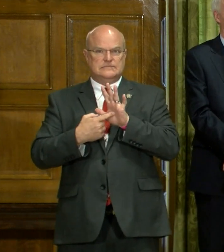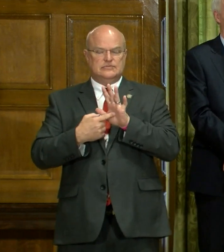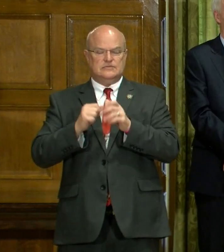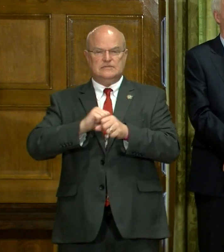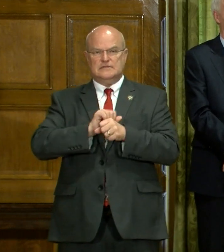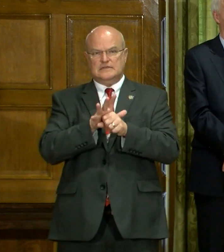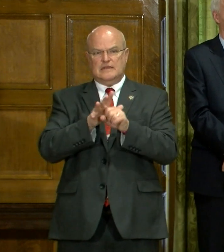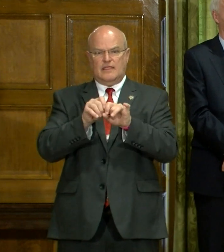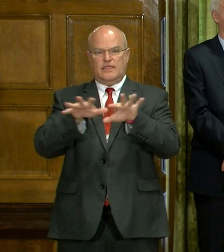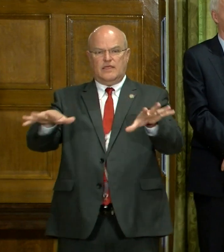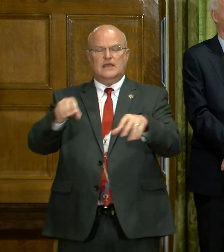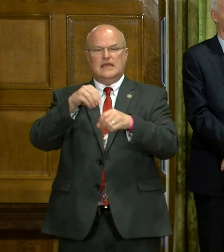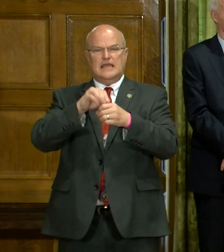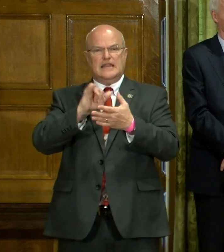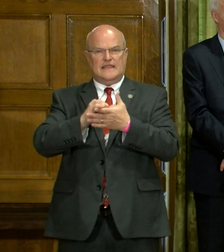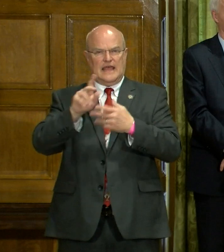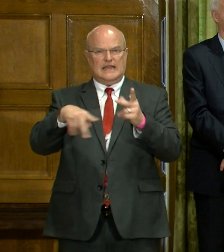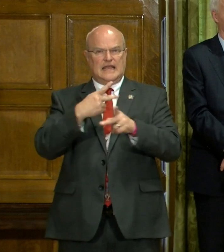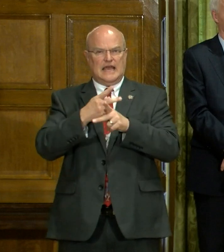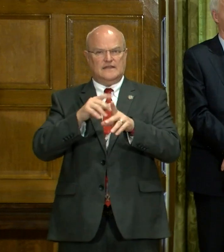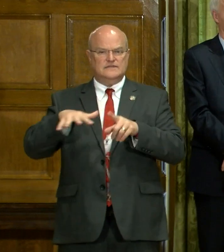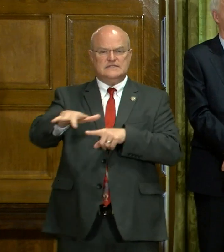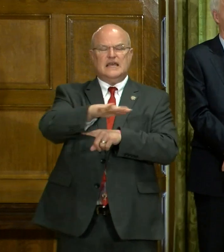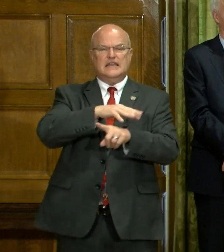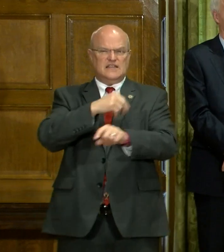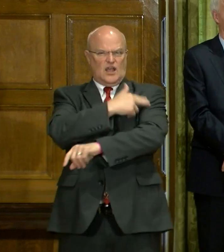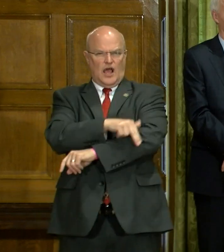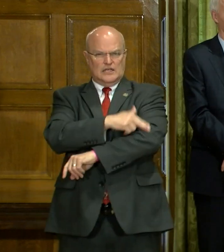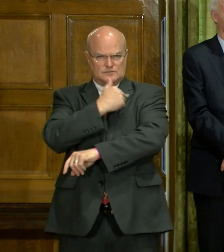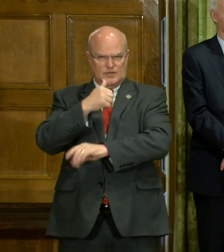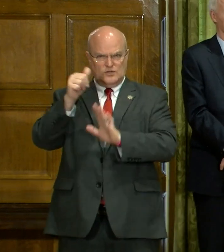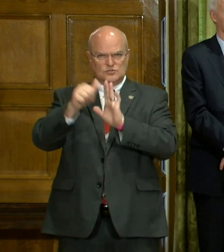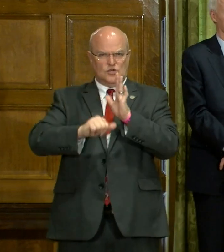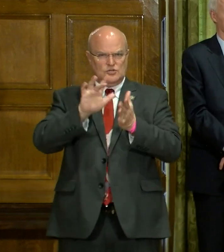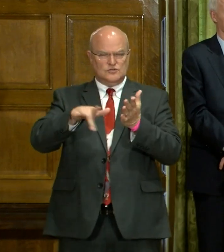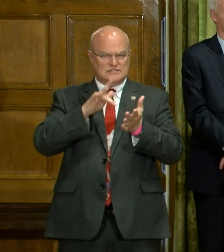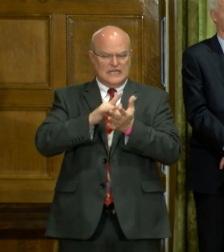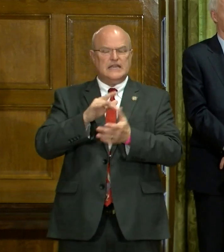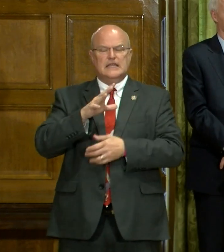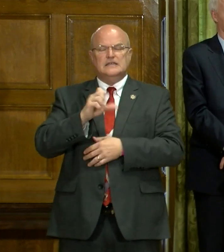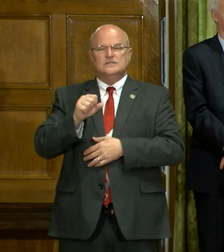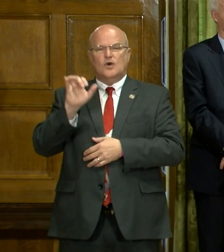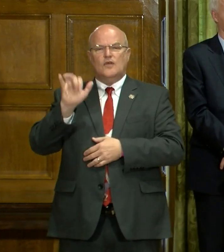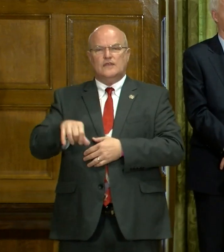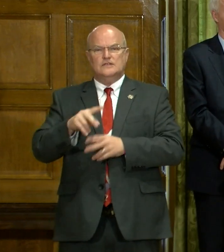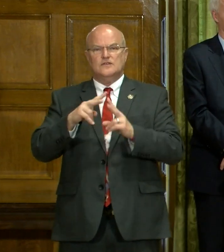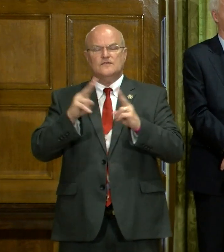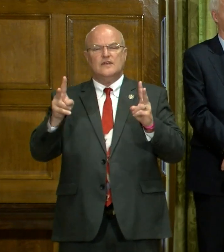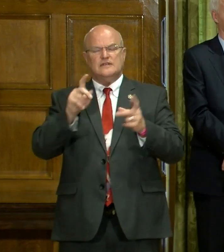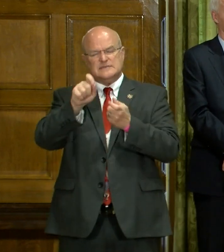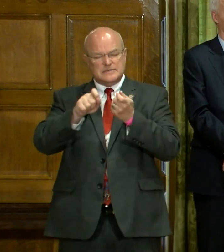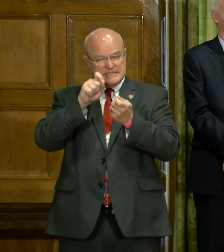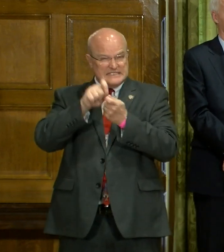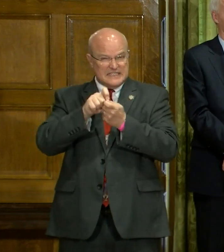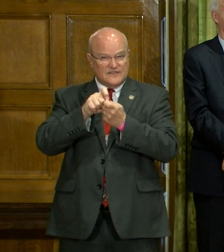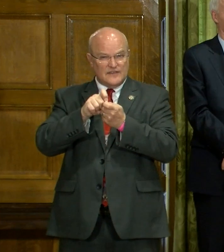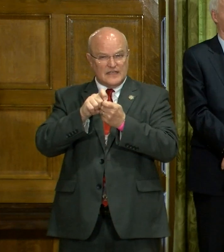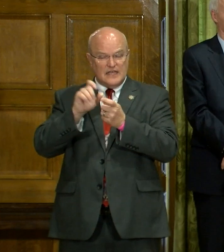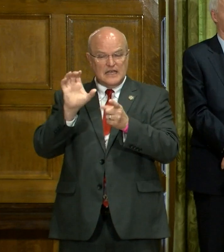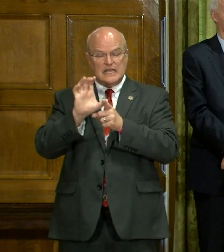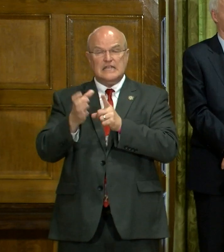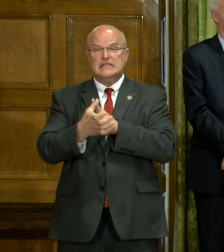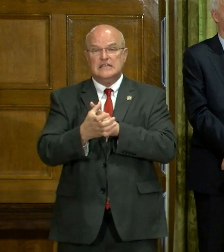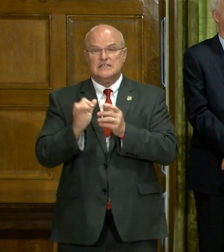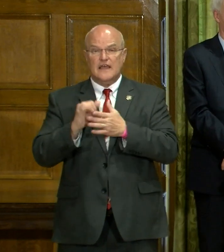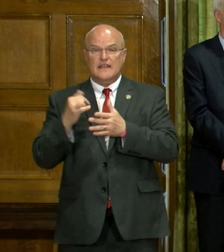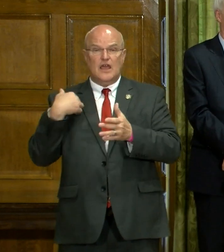of virus into that kind of setting, into a hospital or surgical setting. And these are very specific